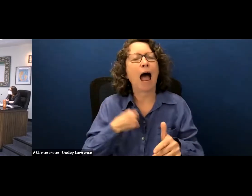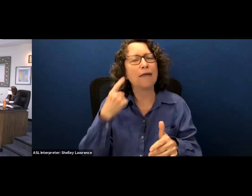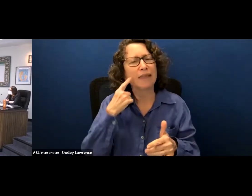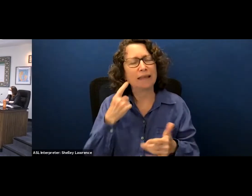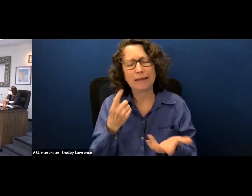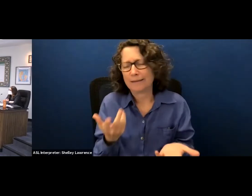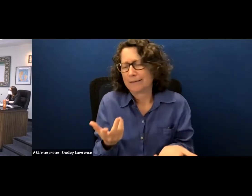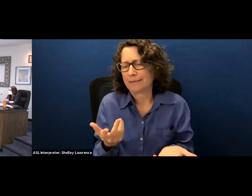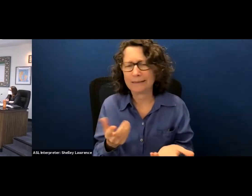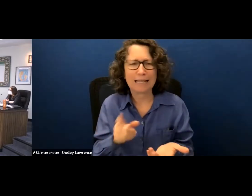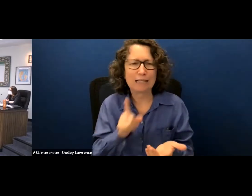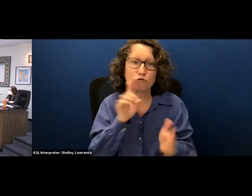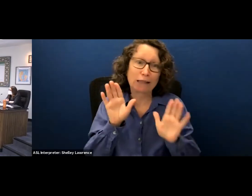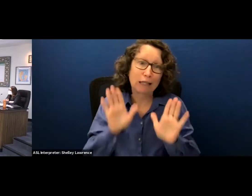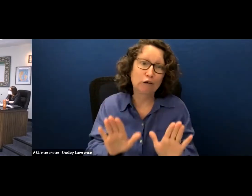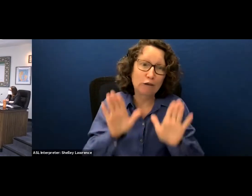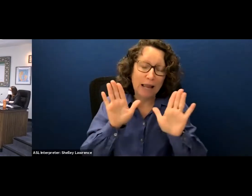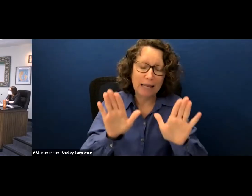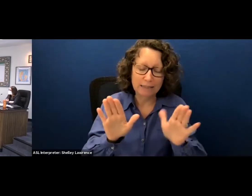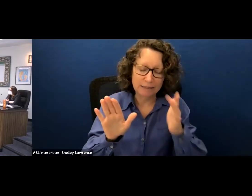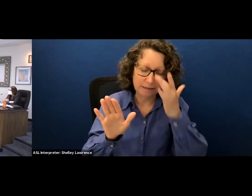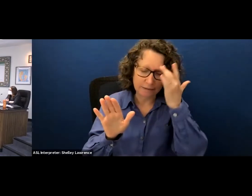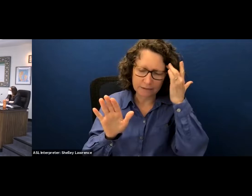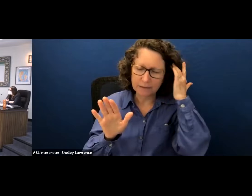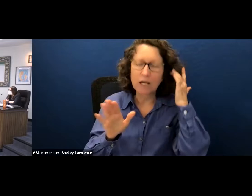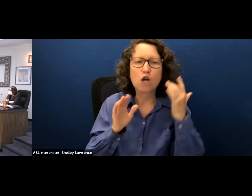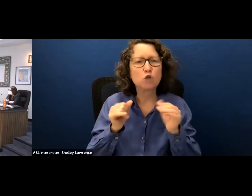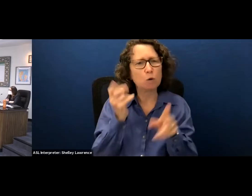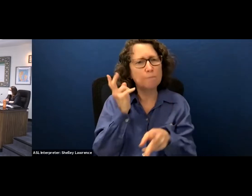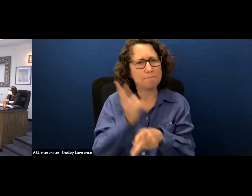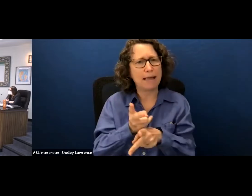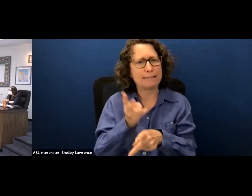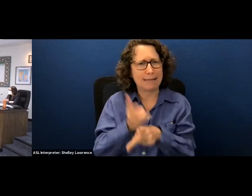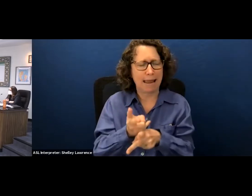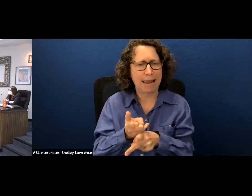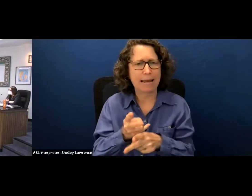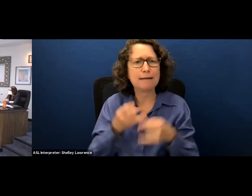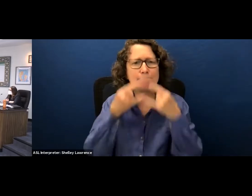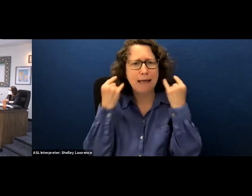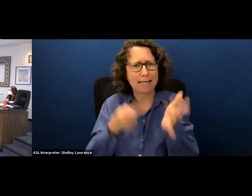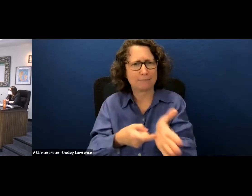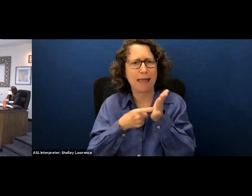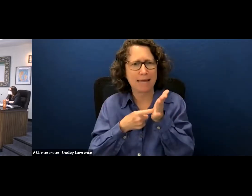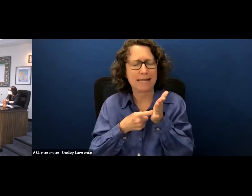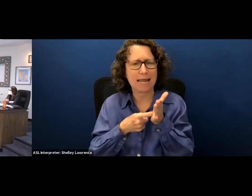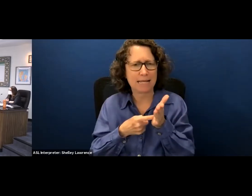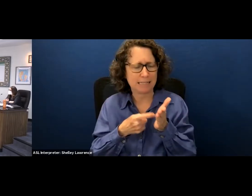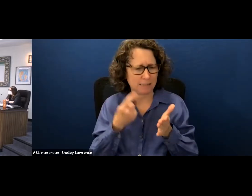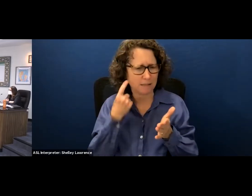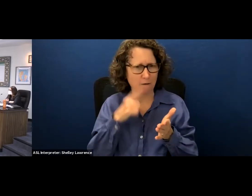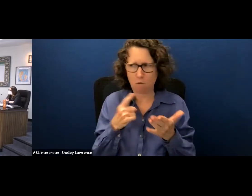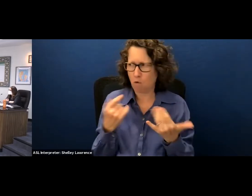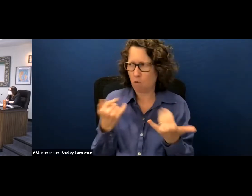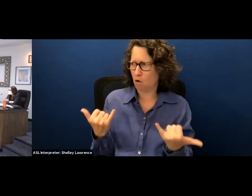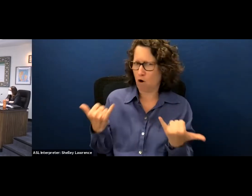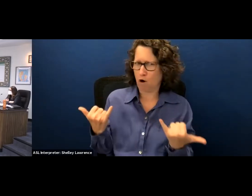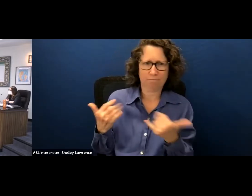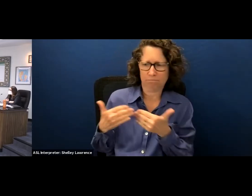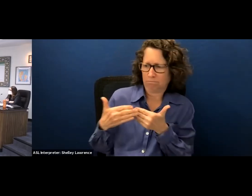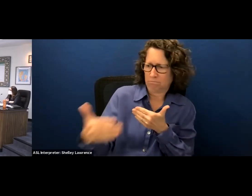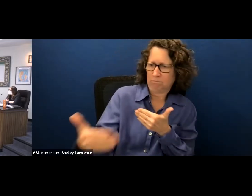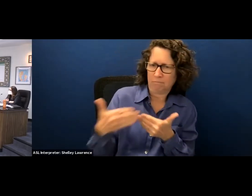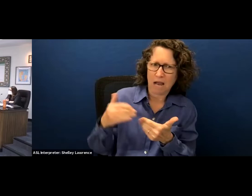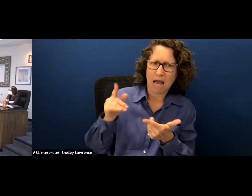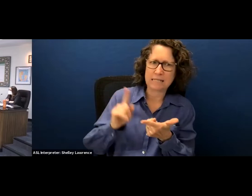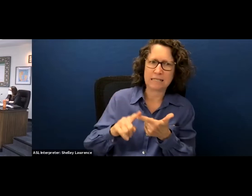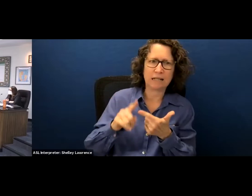just it's really great to maintain the mask mandates for the foreseeable future until